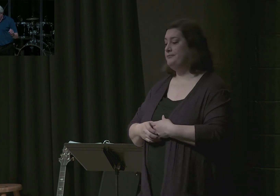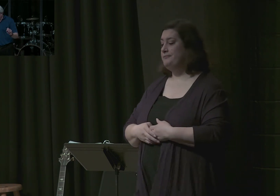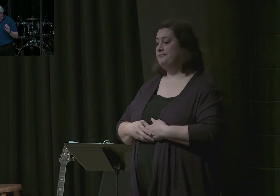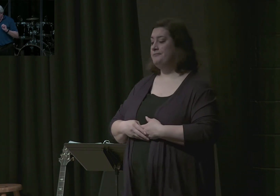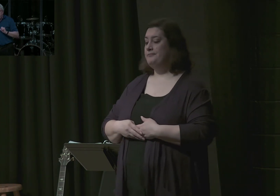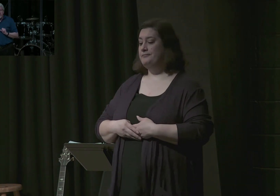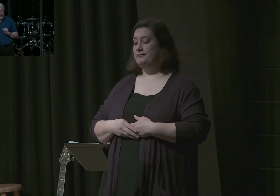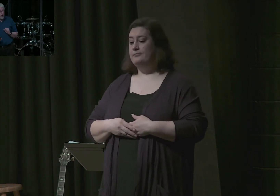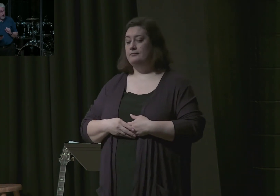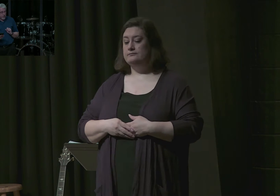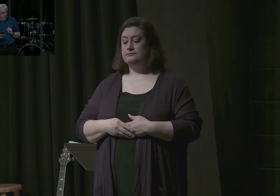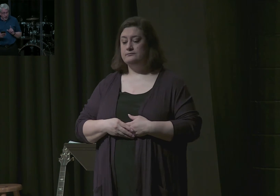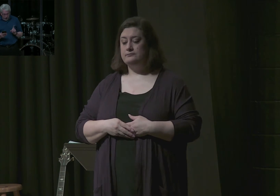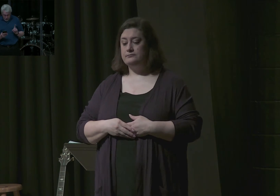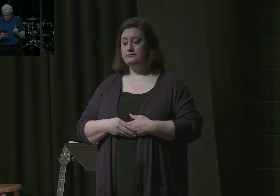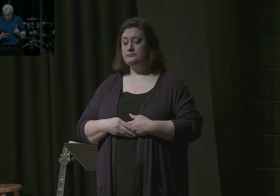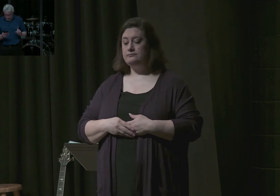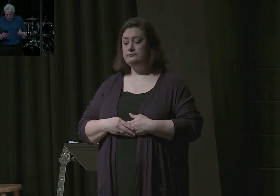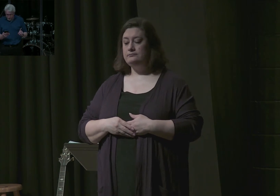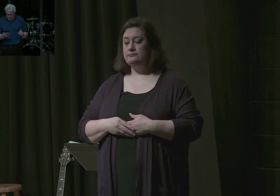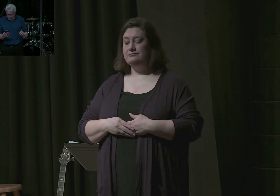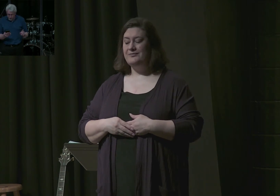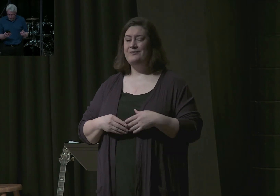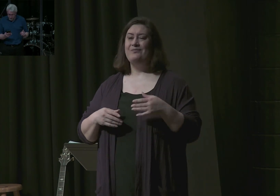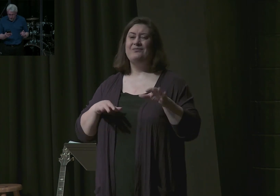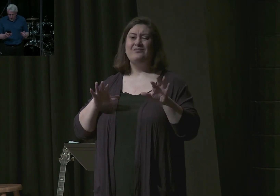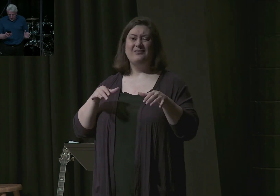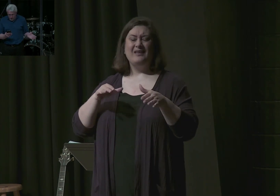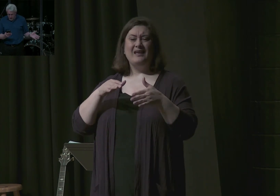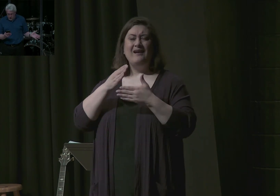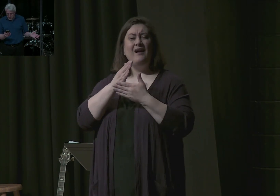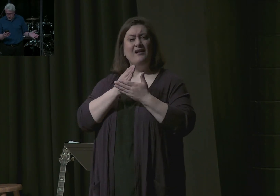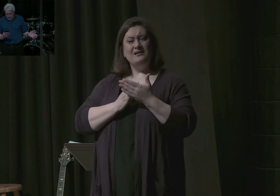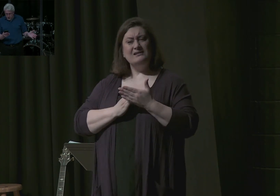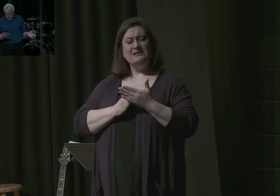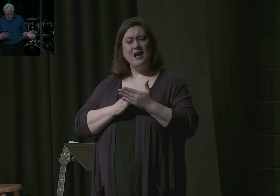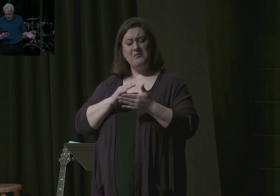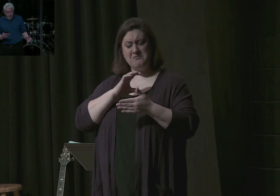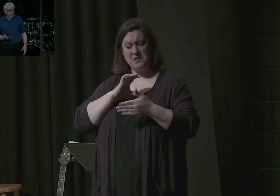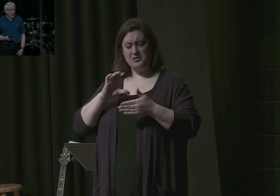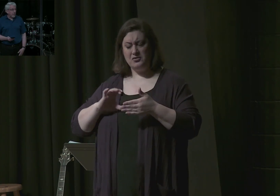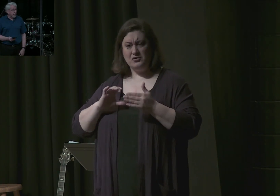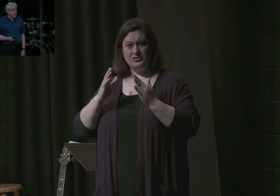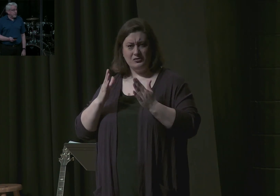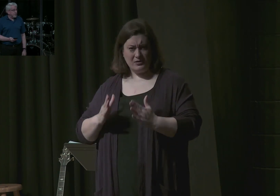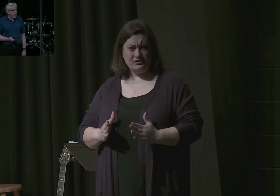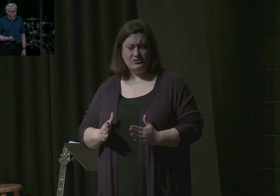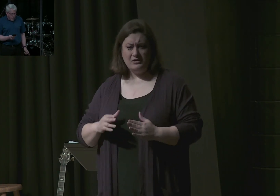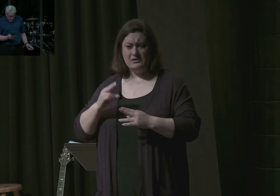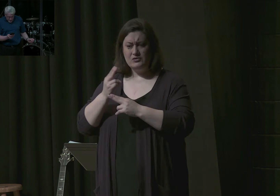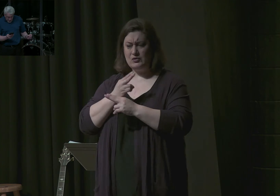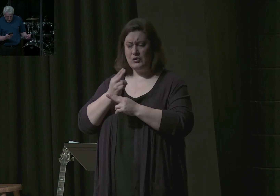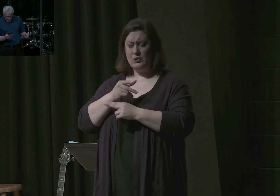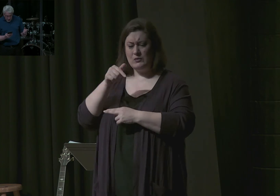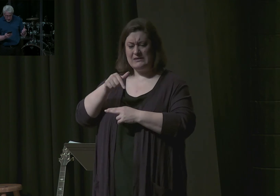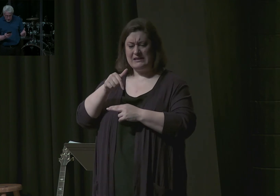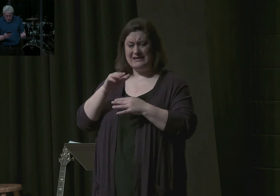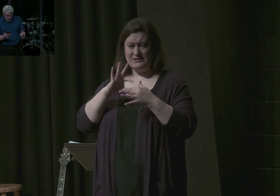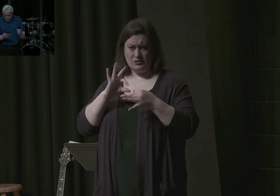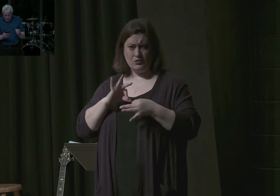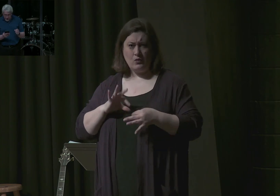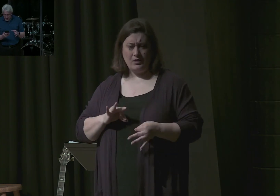And a small but important digression. Some Christians are misusing the Bible by